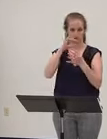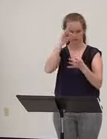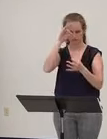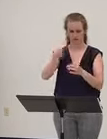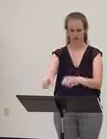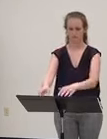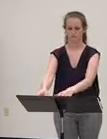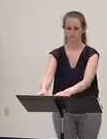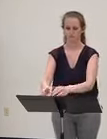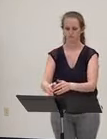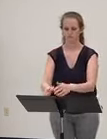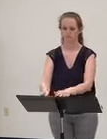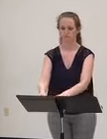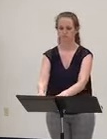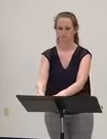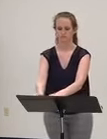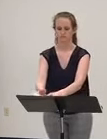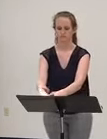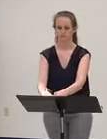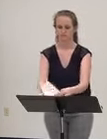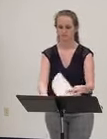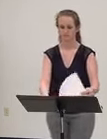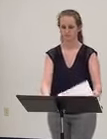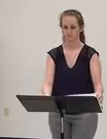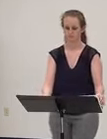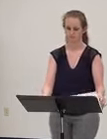with your spirit.